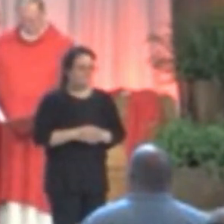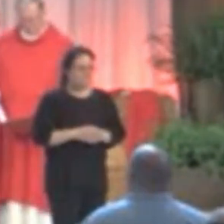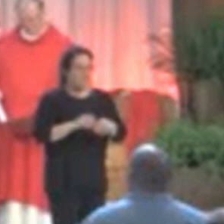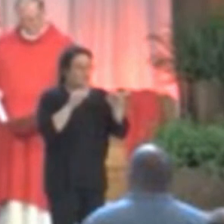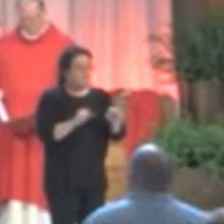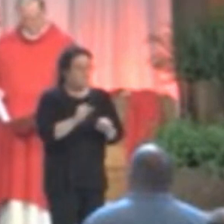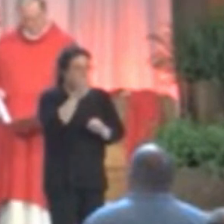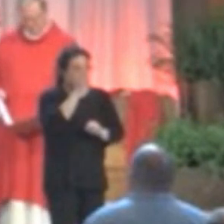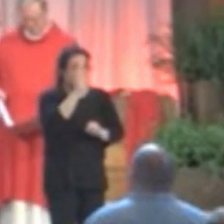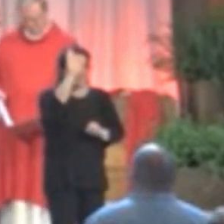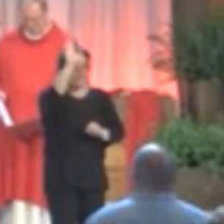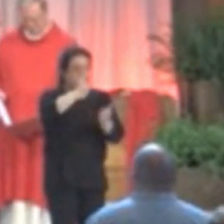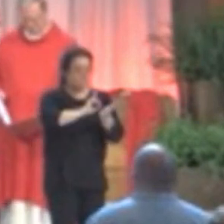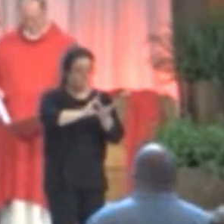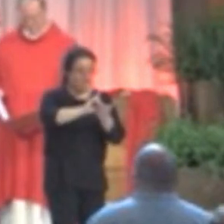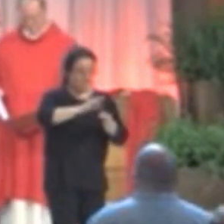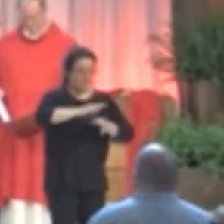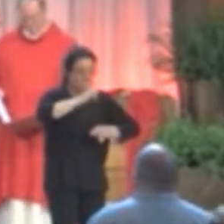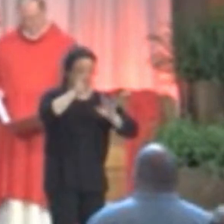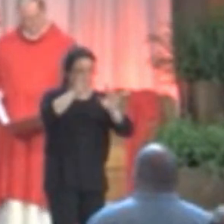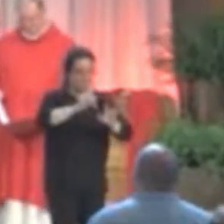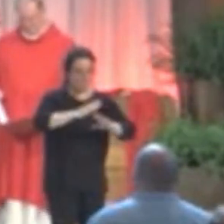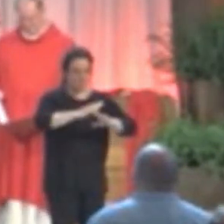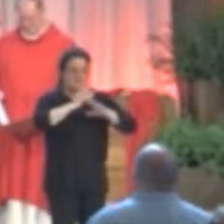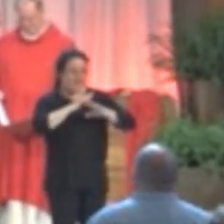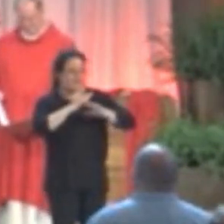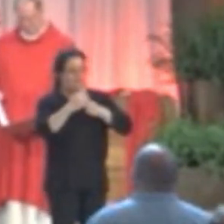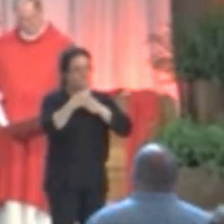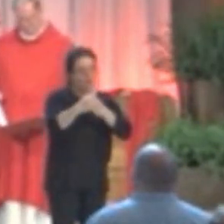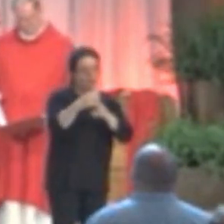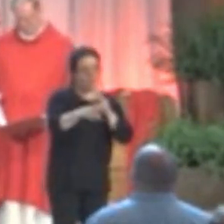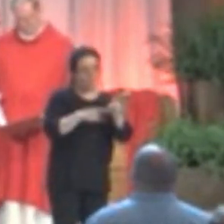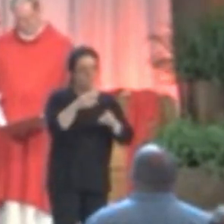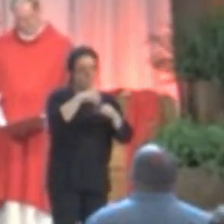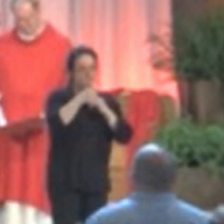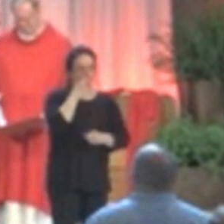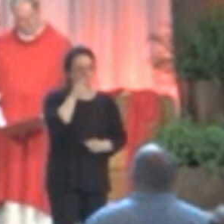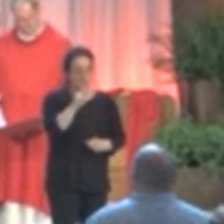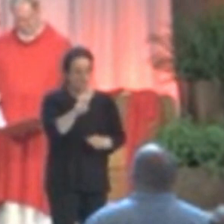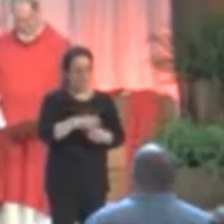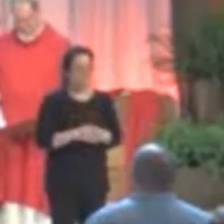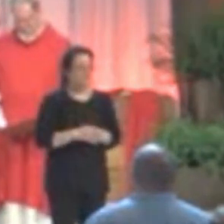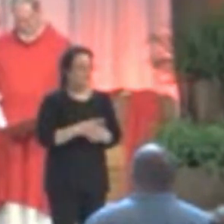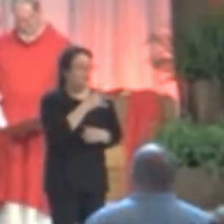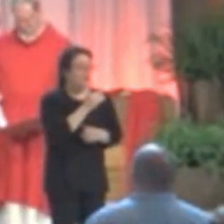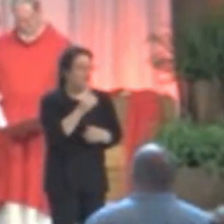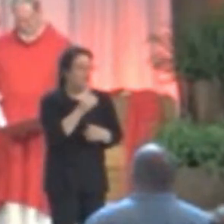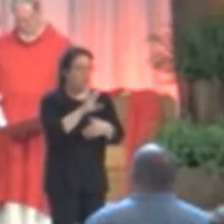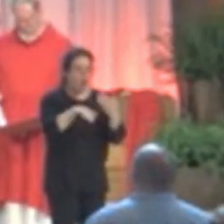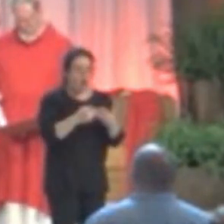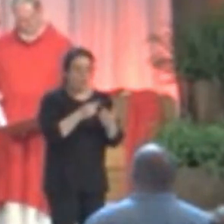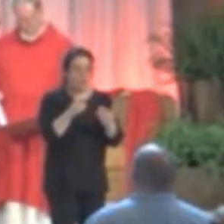May God's divine spirit of mercy protect and guide the people of Ukraine. Political. And may all those